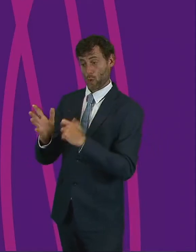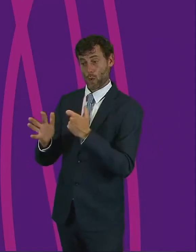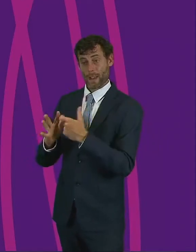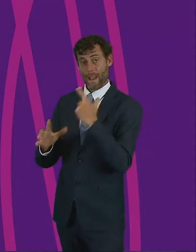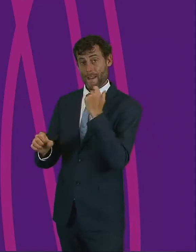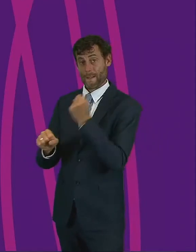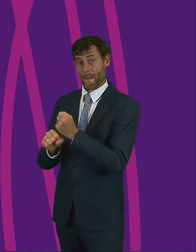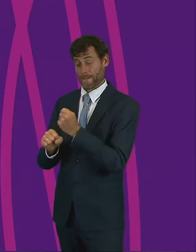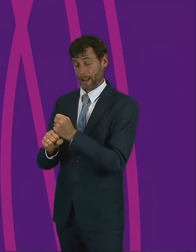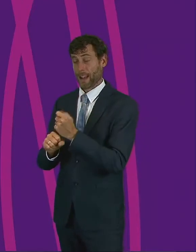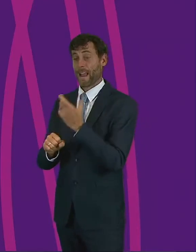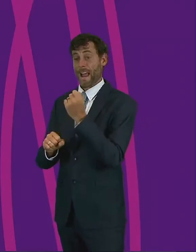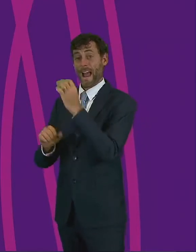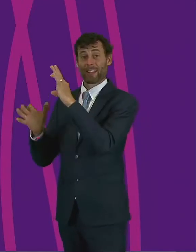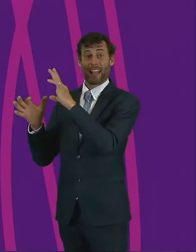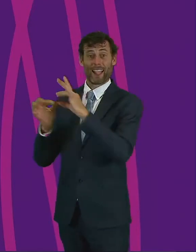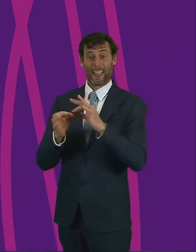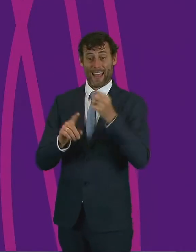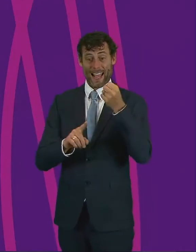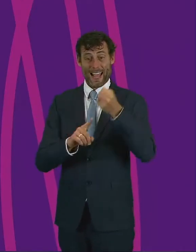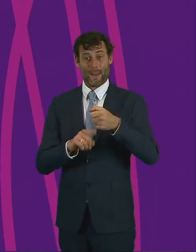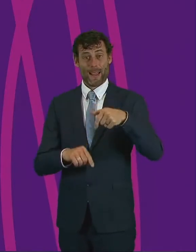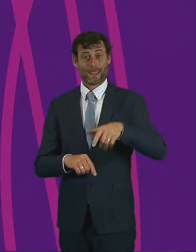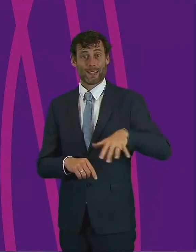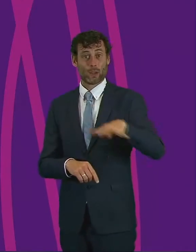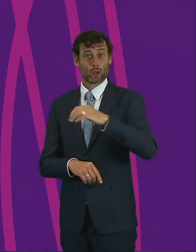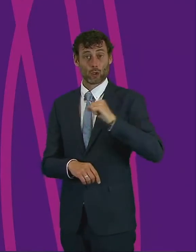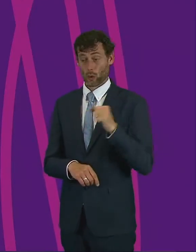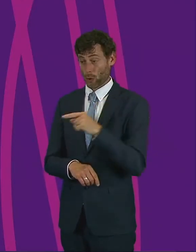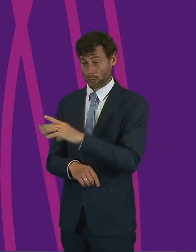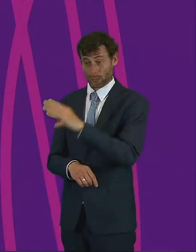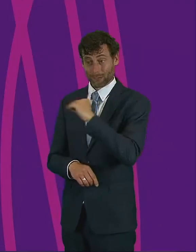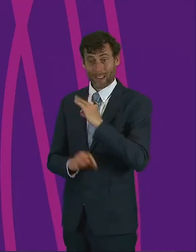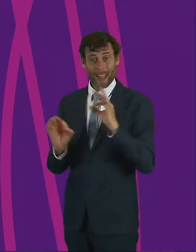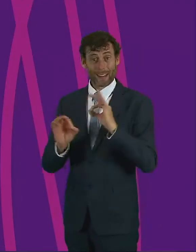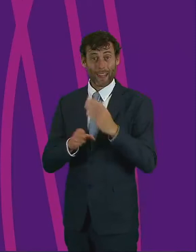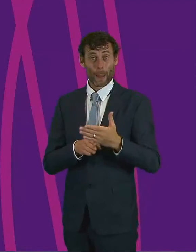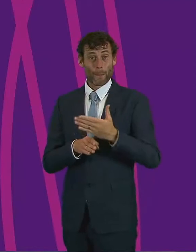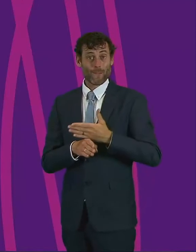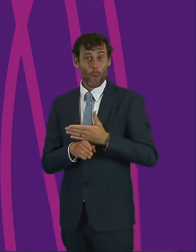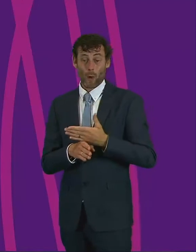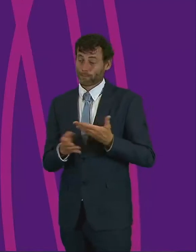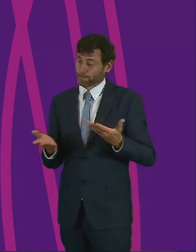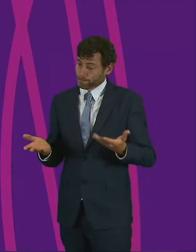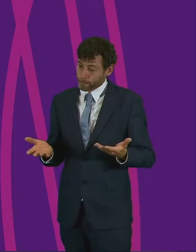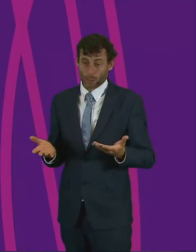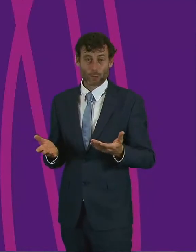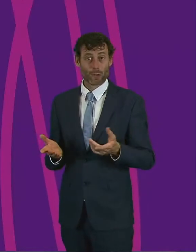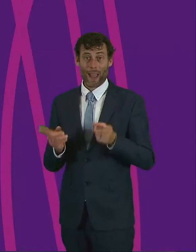impact on Scotland and where we get no advance notice of that, we have to make do with what we've got.